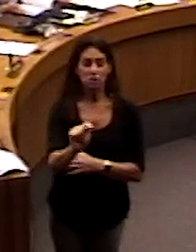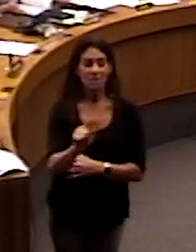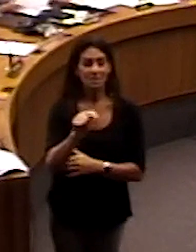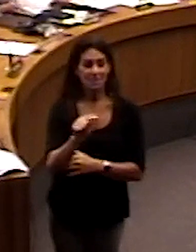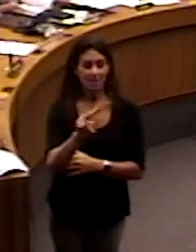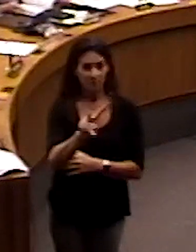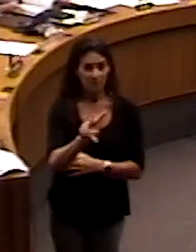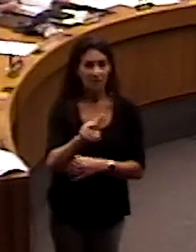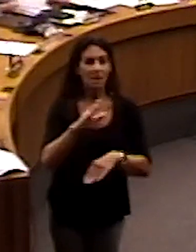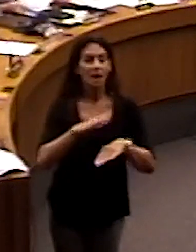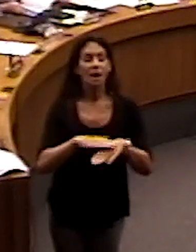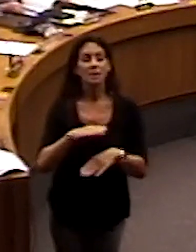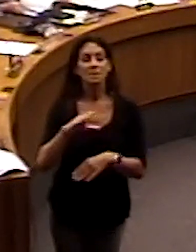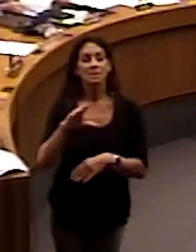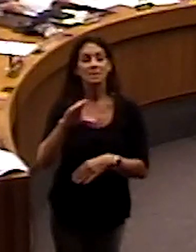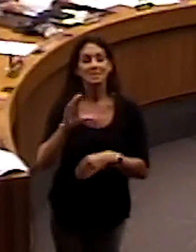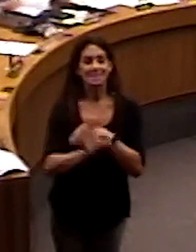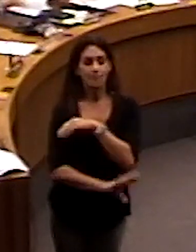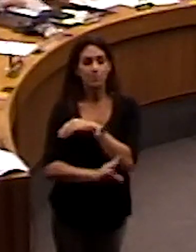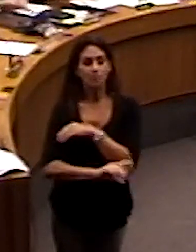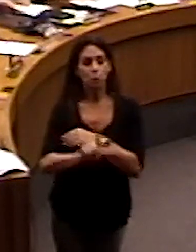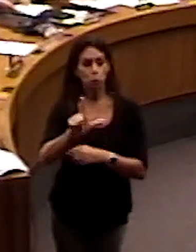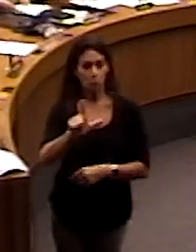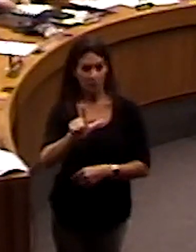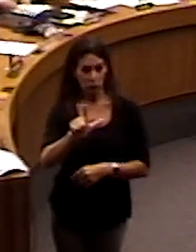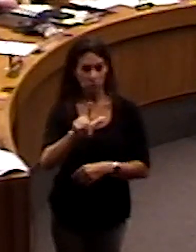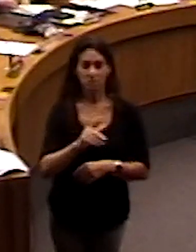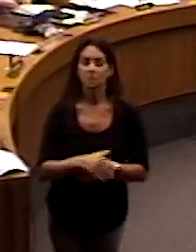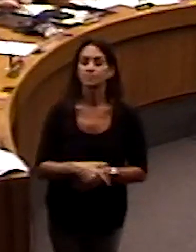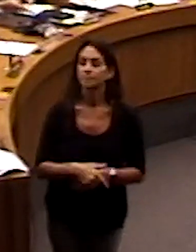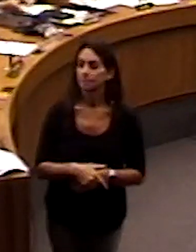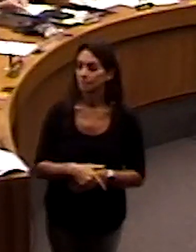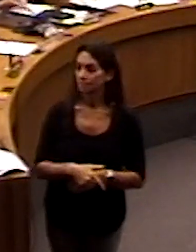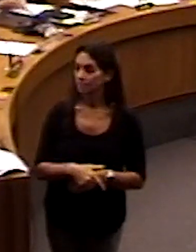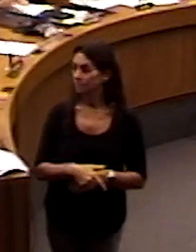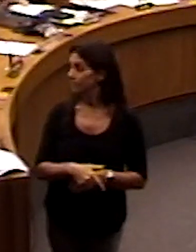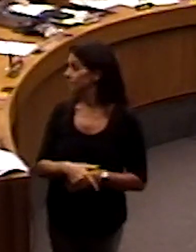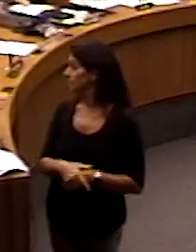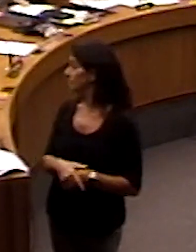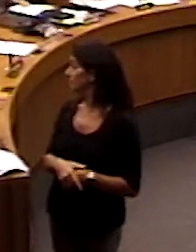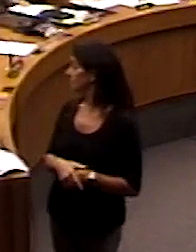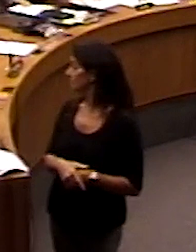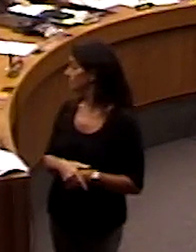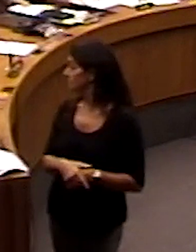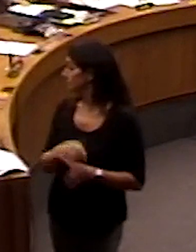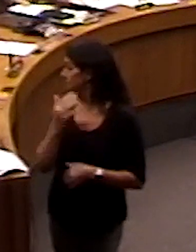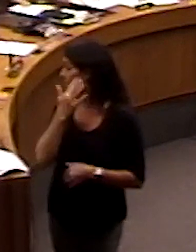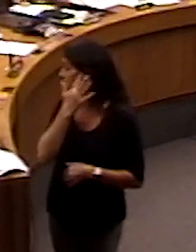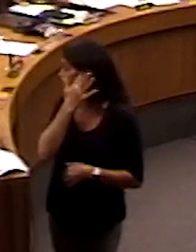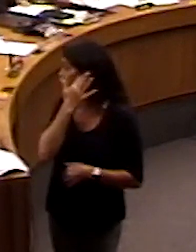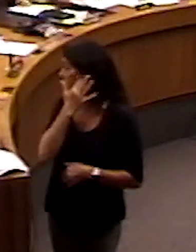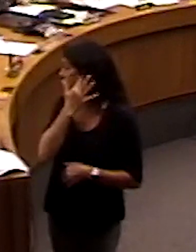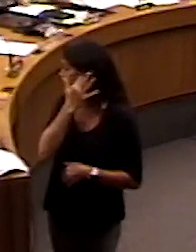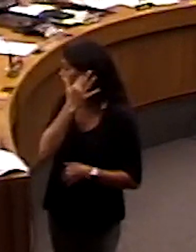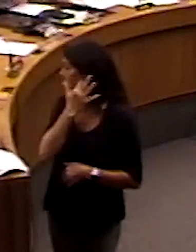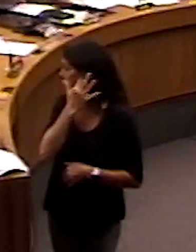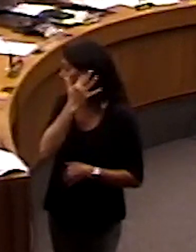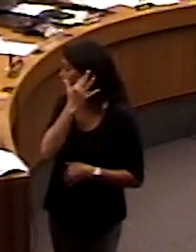September 21st. Thank you, ma'am. Roll call, Austin. Please stand for the pledge.